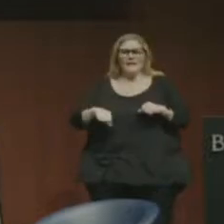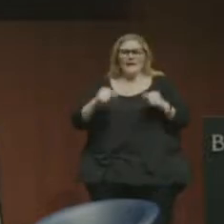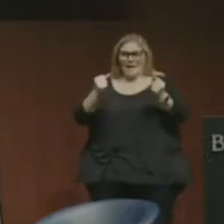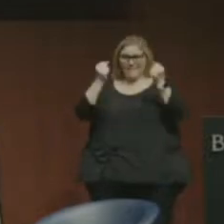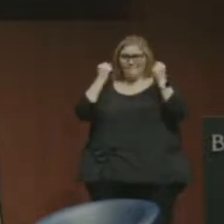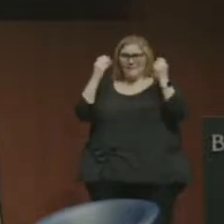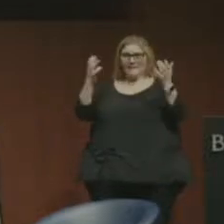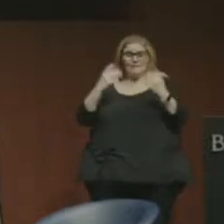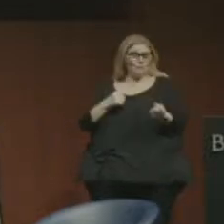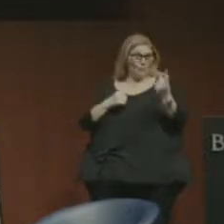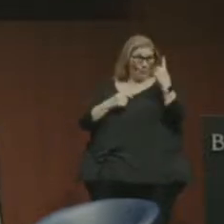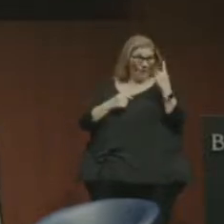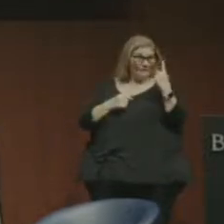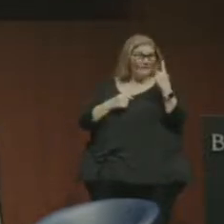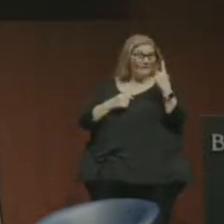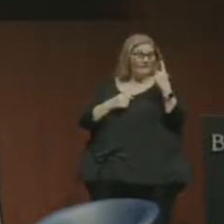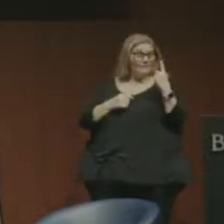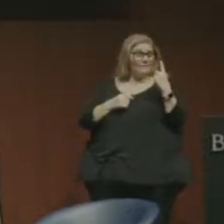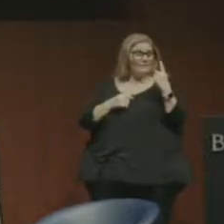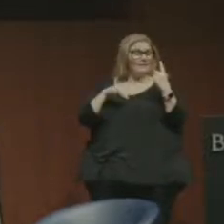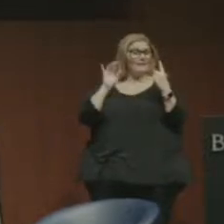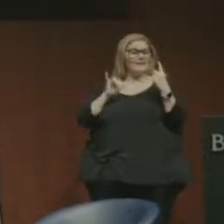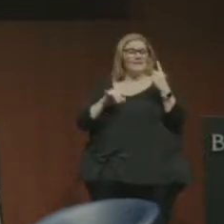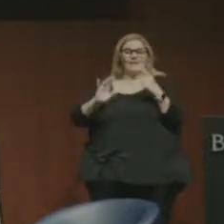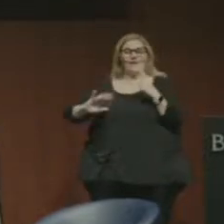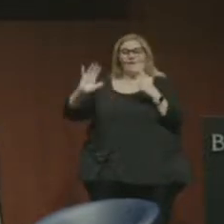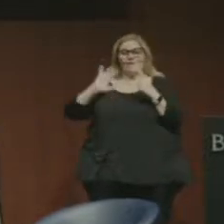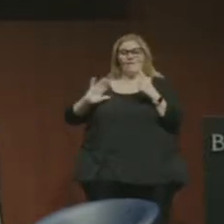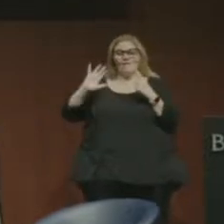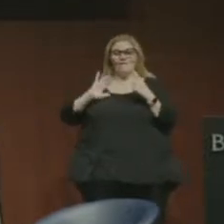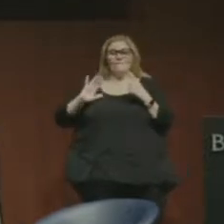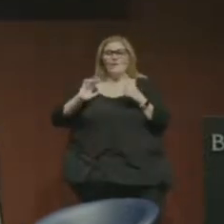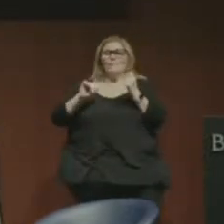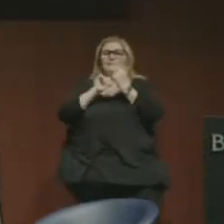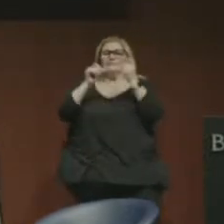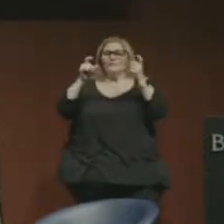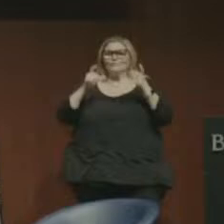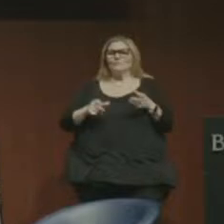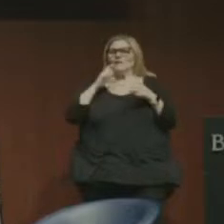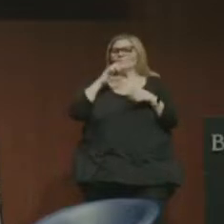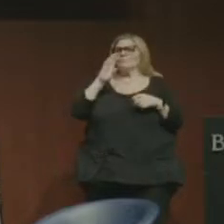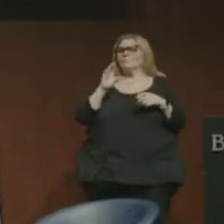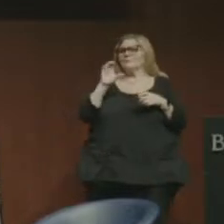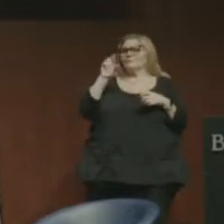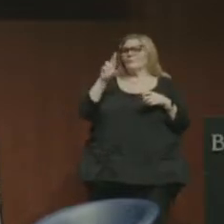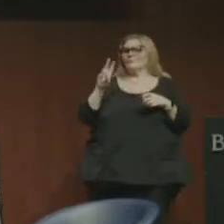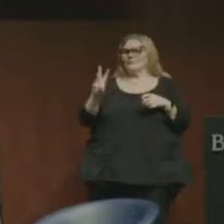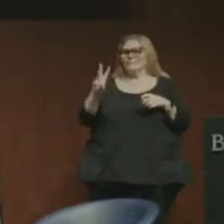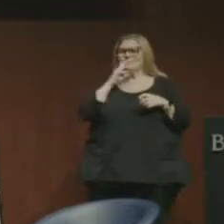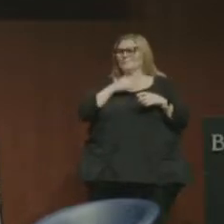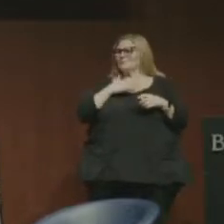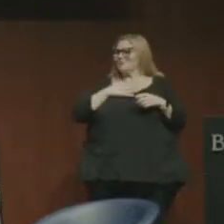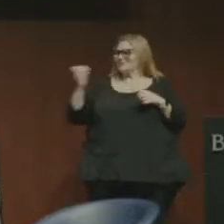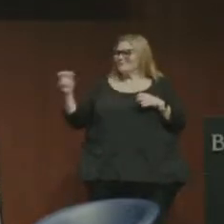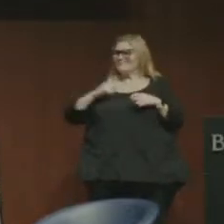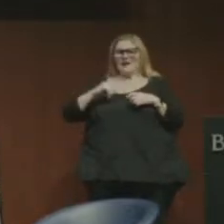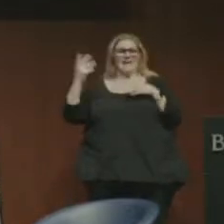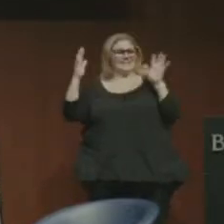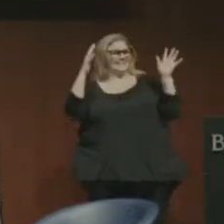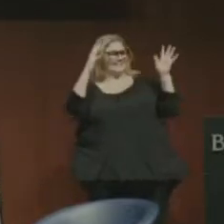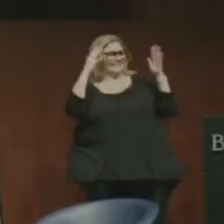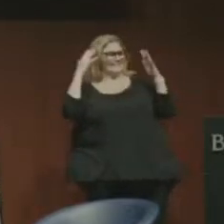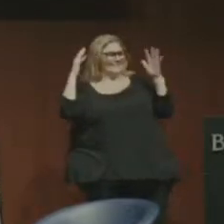things, one of which is the former associate director of BCRW. So it's always good to be back.